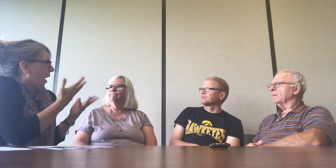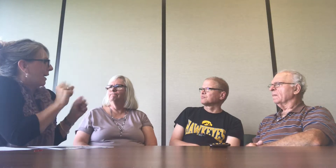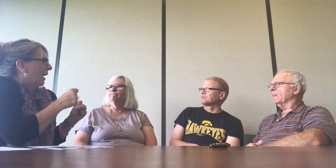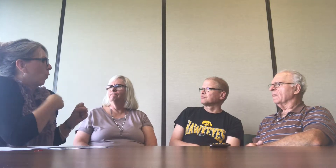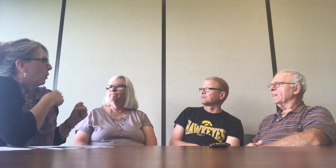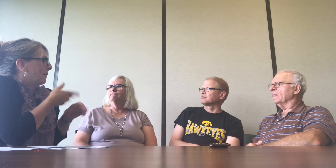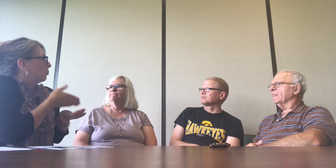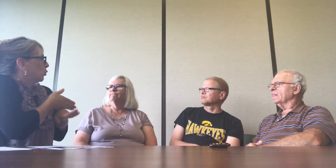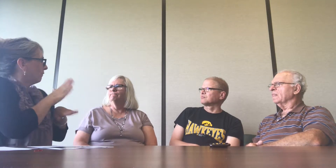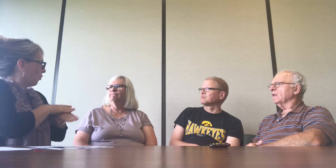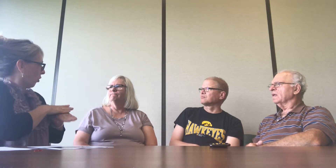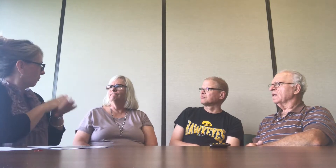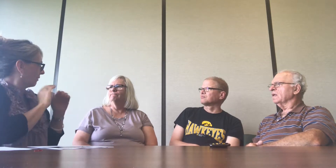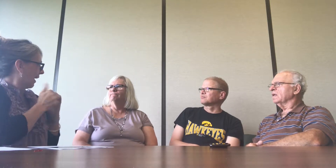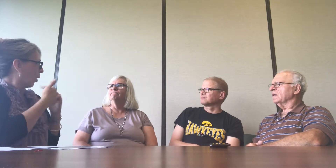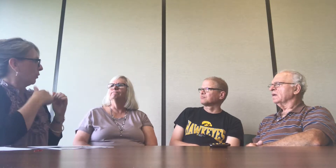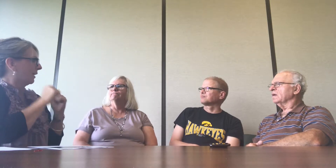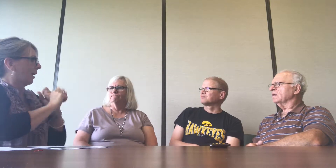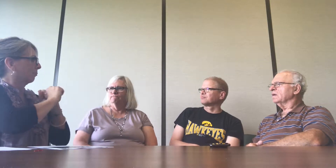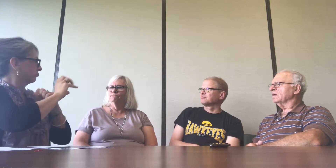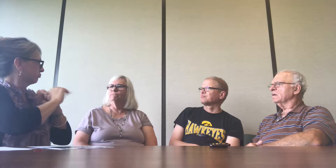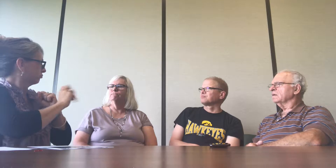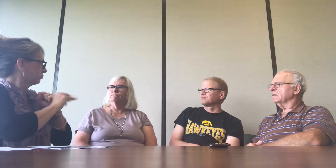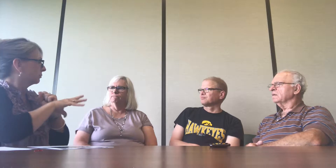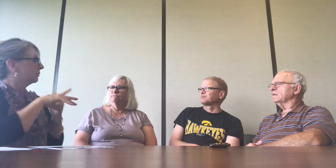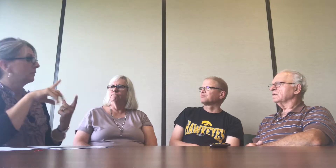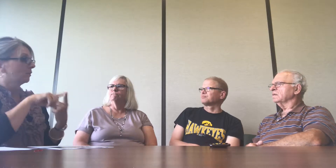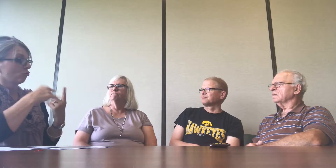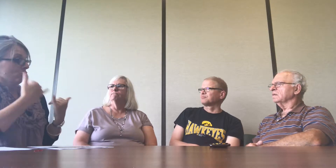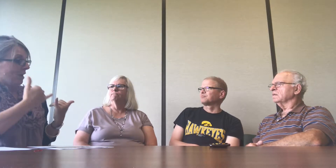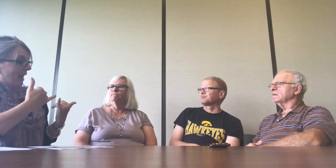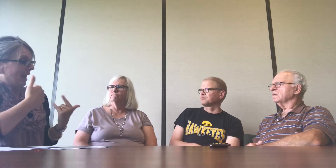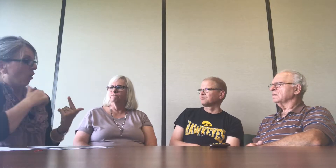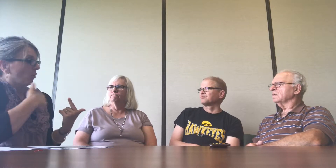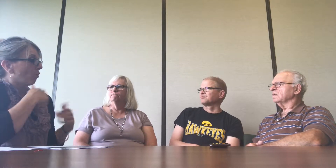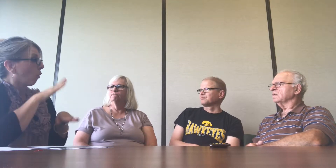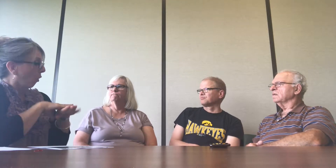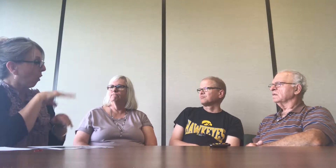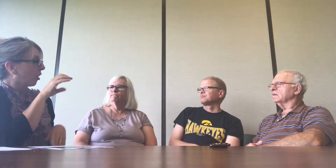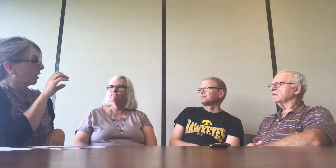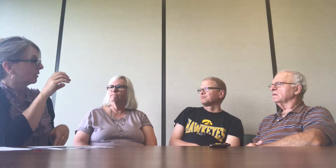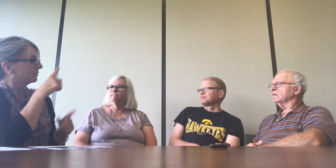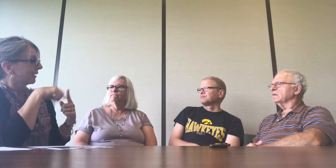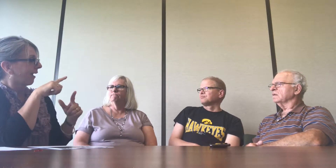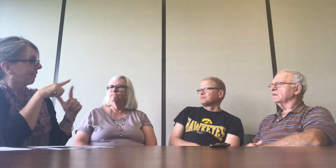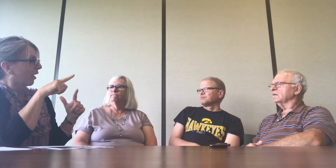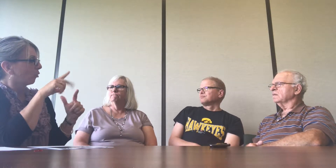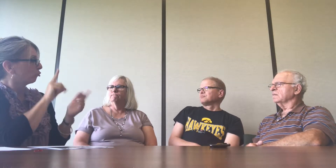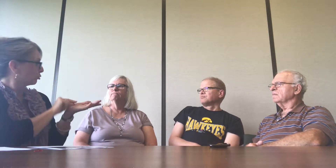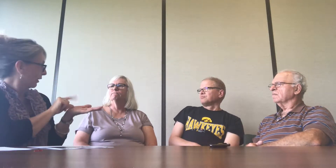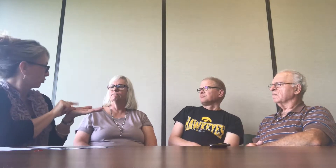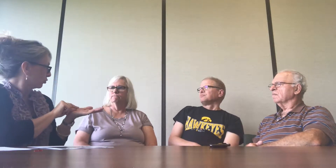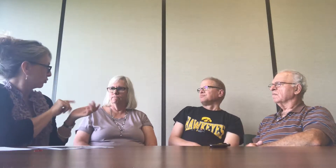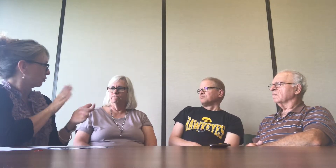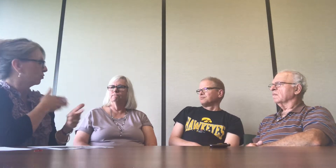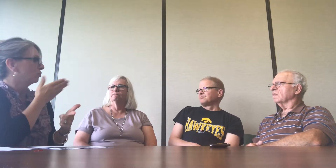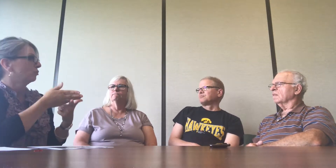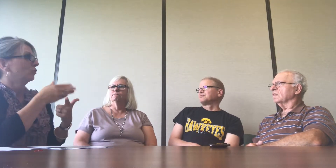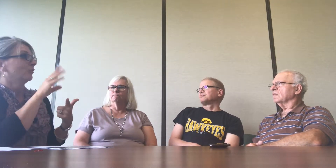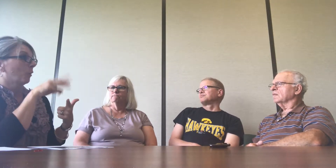can report? Jennifer, that's a really good question. That's one of the things I want to know is how can we